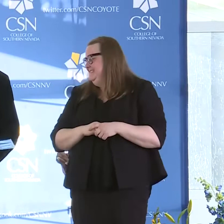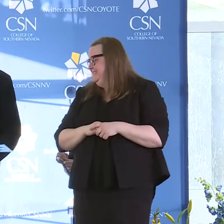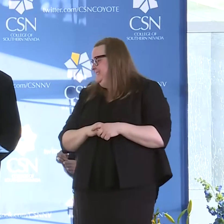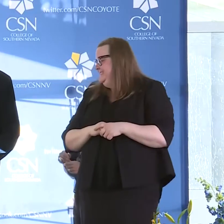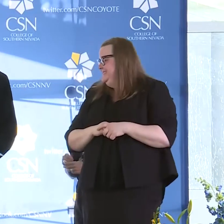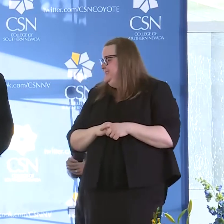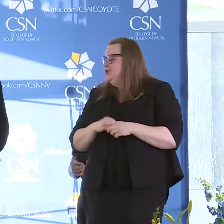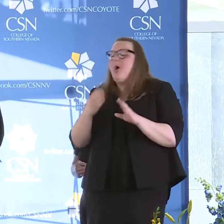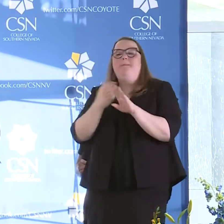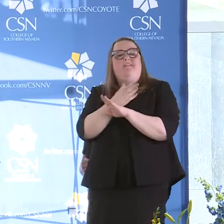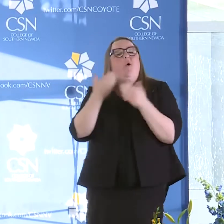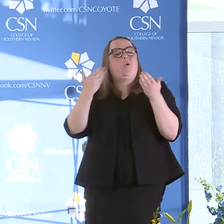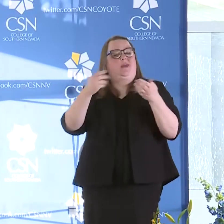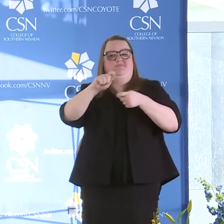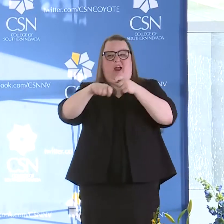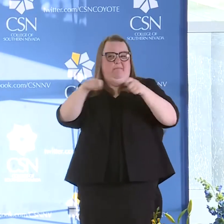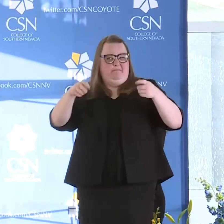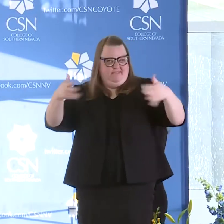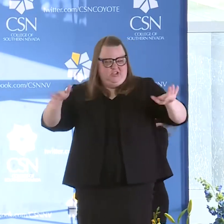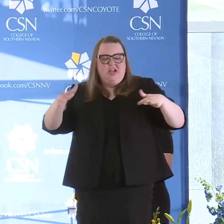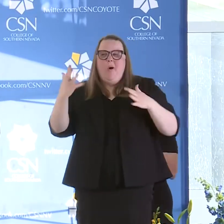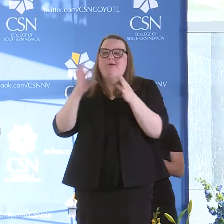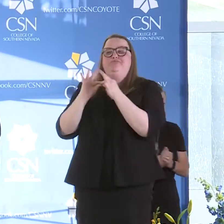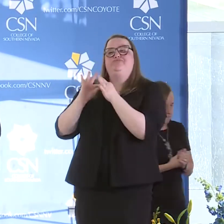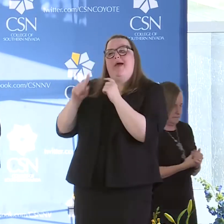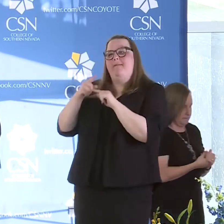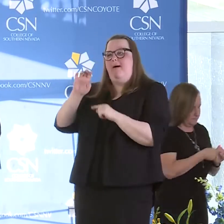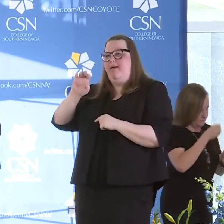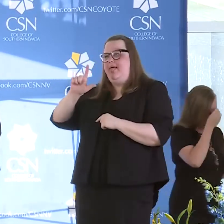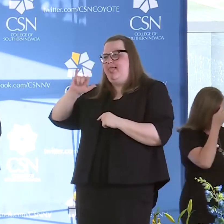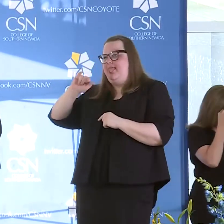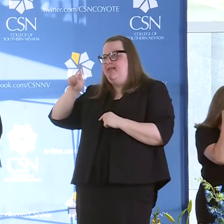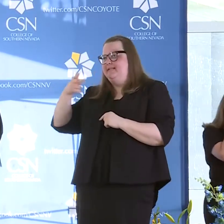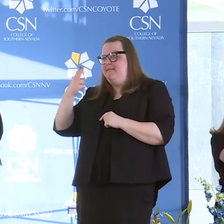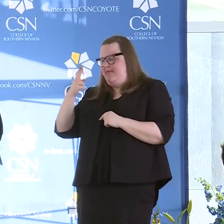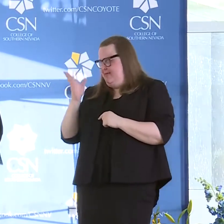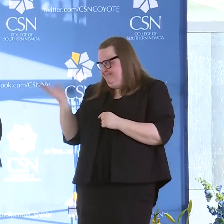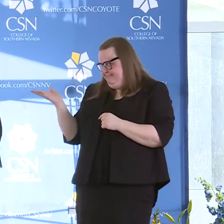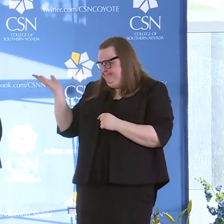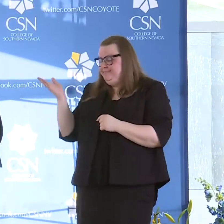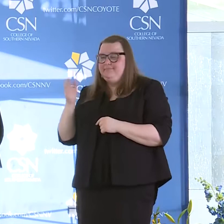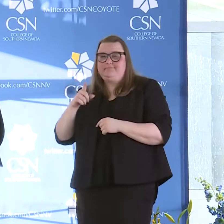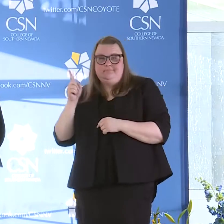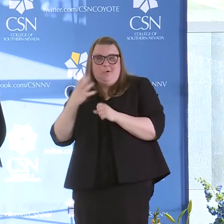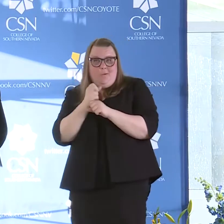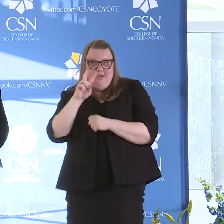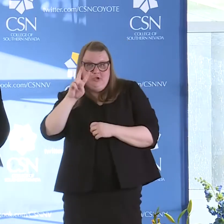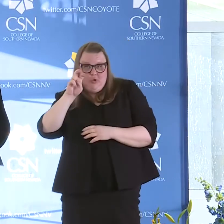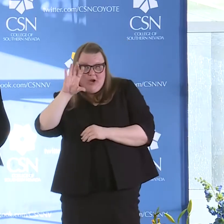Before we finish, I want to say just a few words about Elizabeth. Our